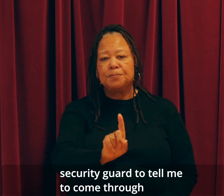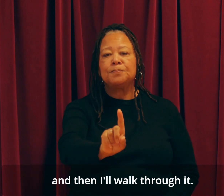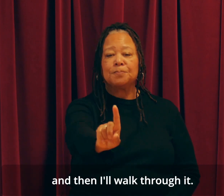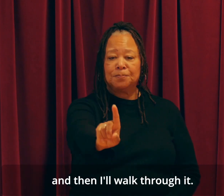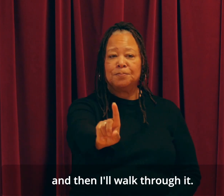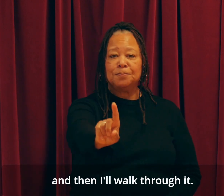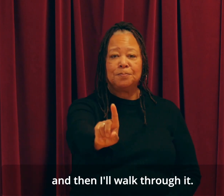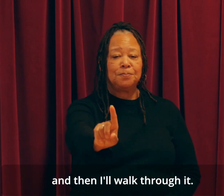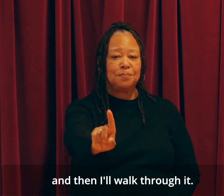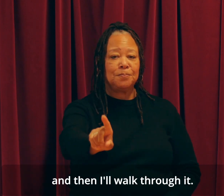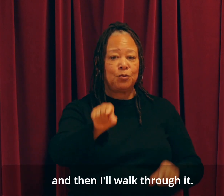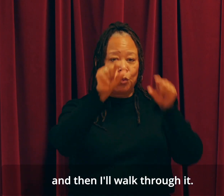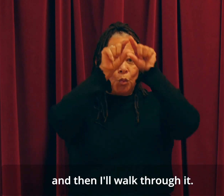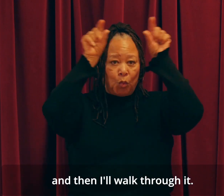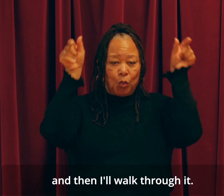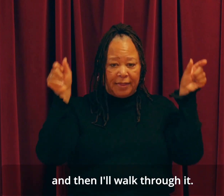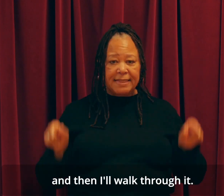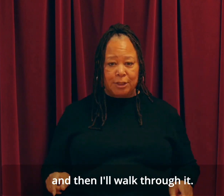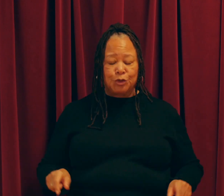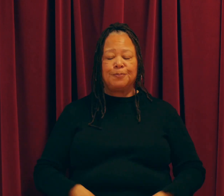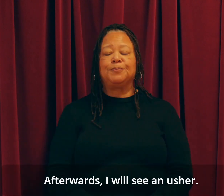through. And then I will walk through it.